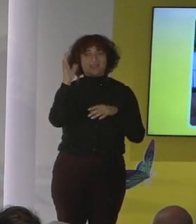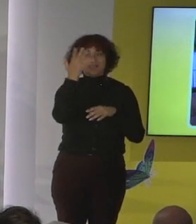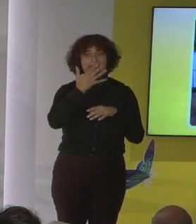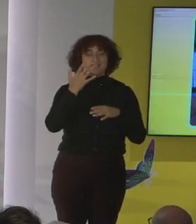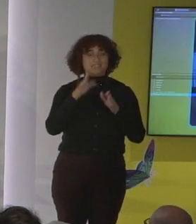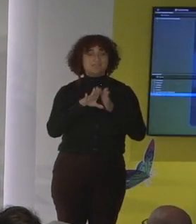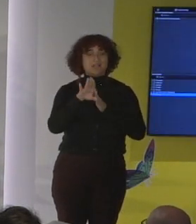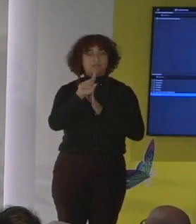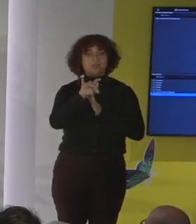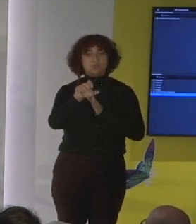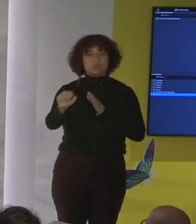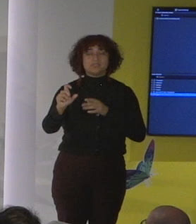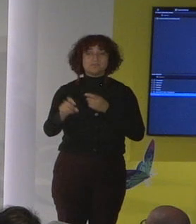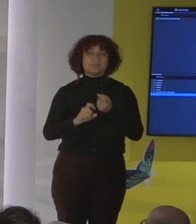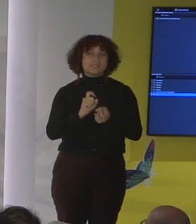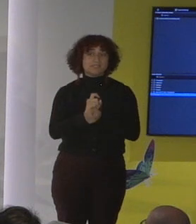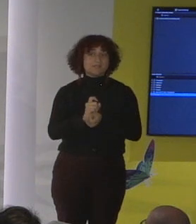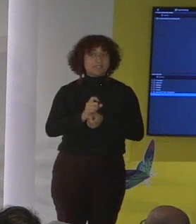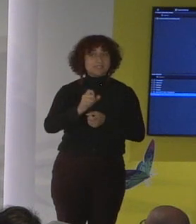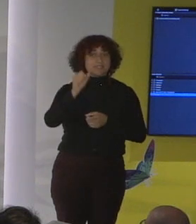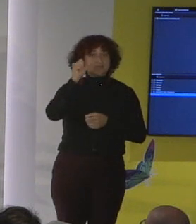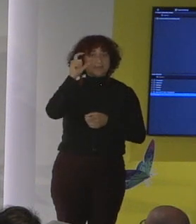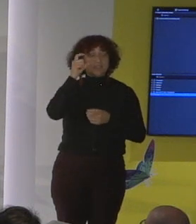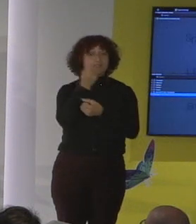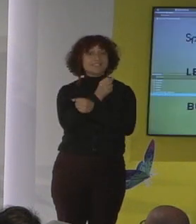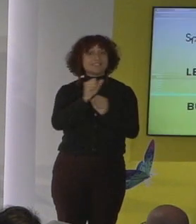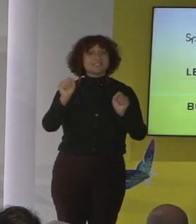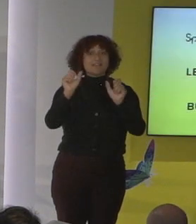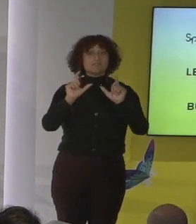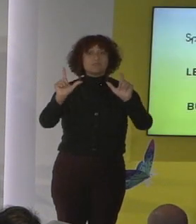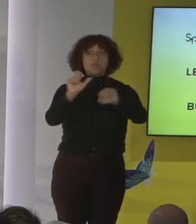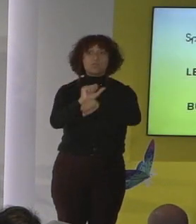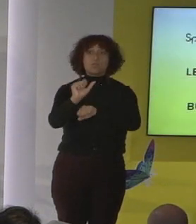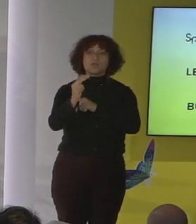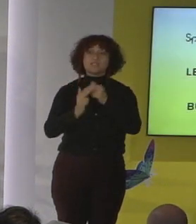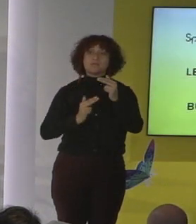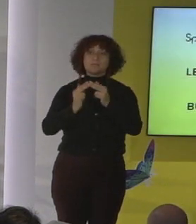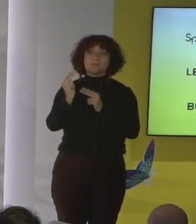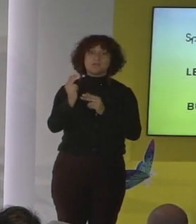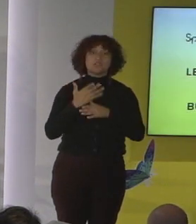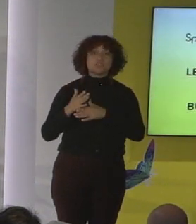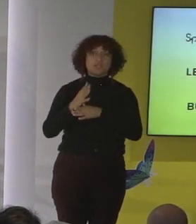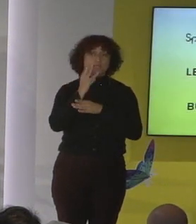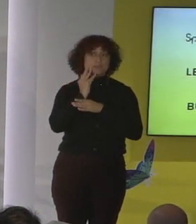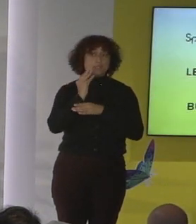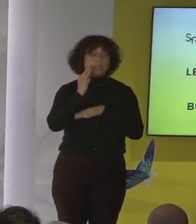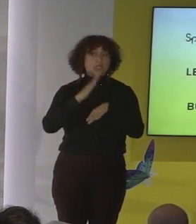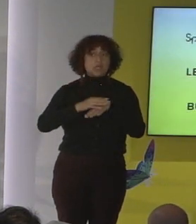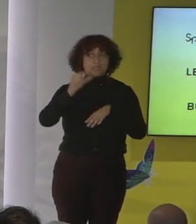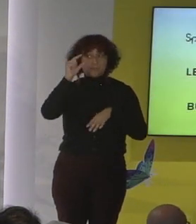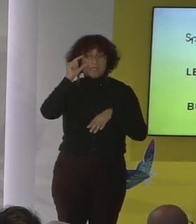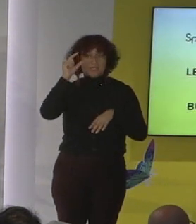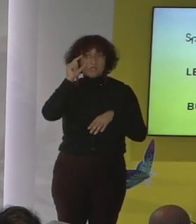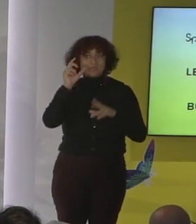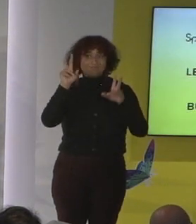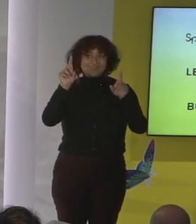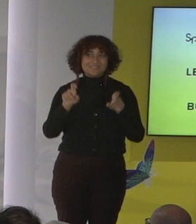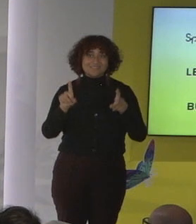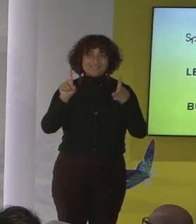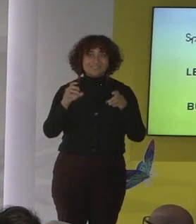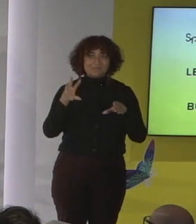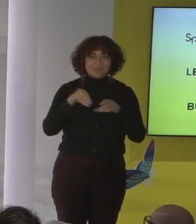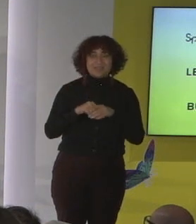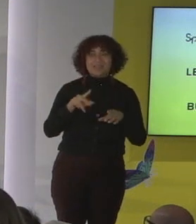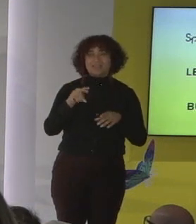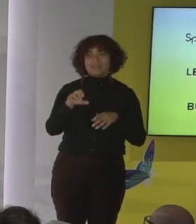tools, specifically Spectacles Sync Framework, to build shared experiences on spectacles and test them right in Lens